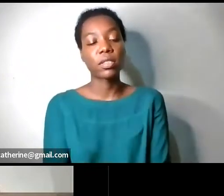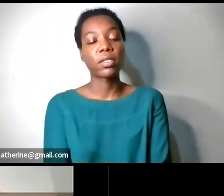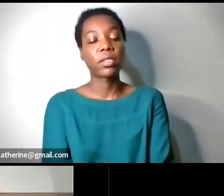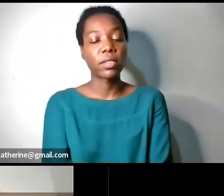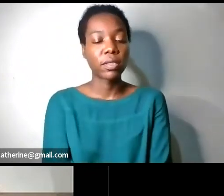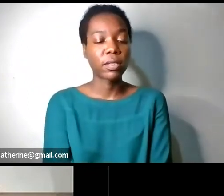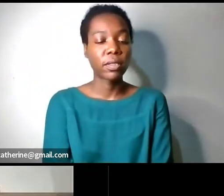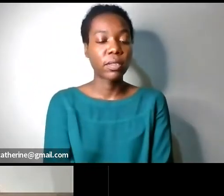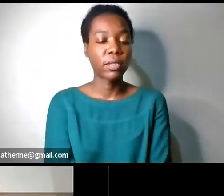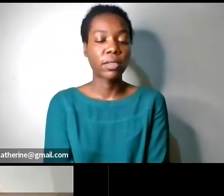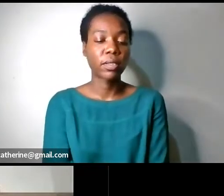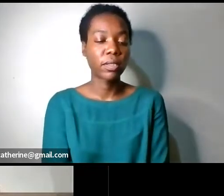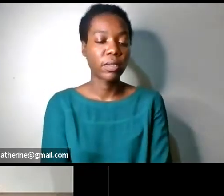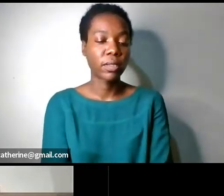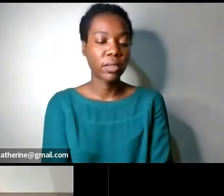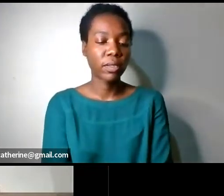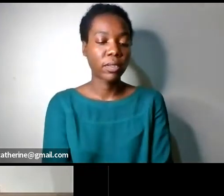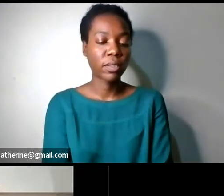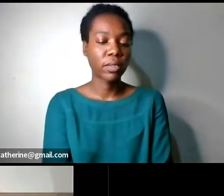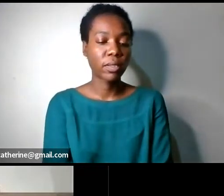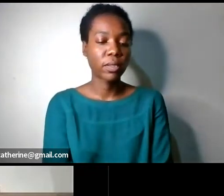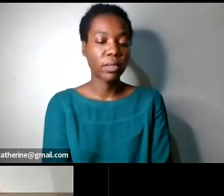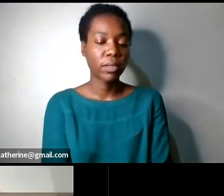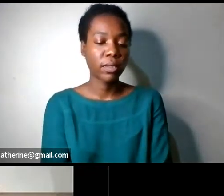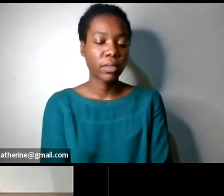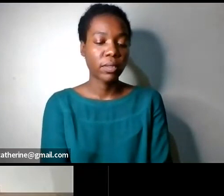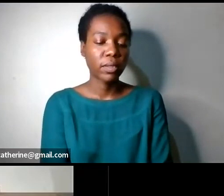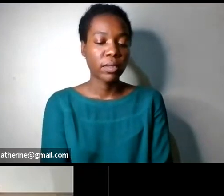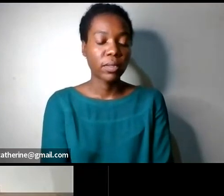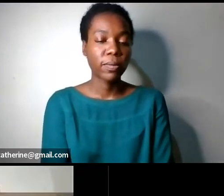is Tom's number. It's on the chart.